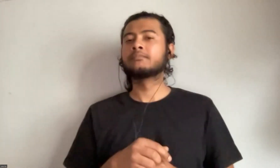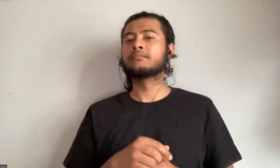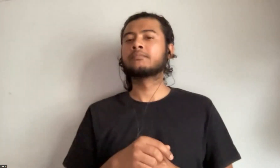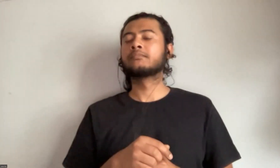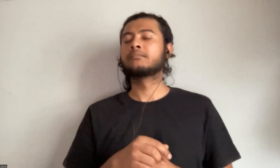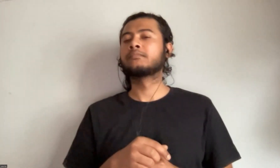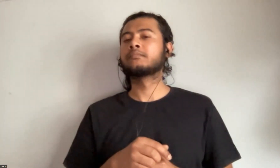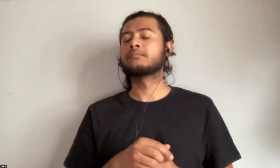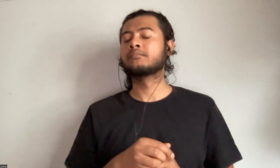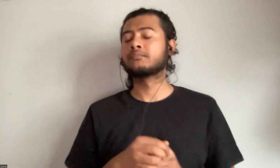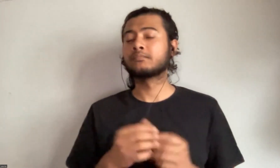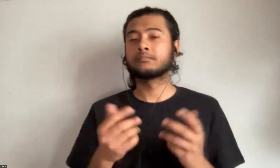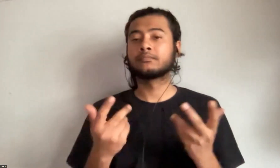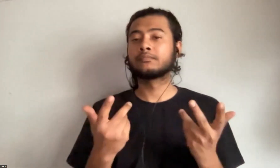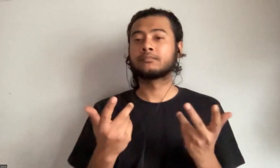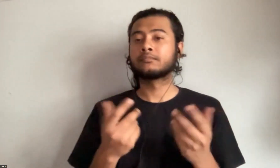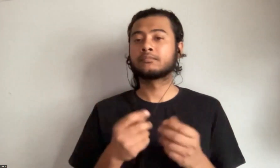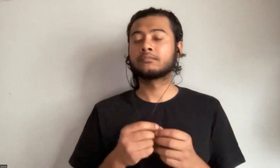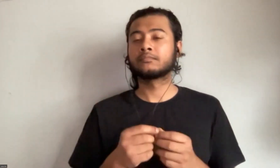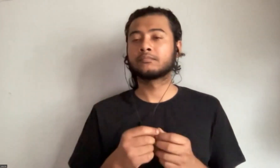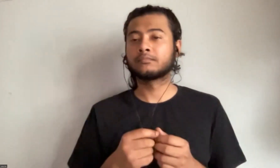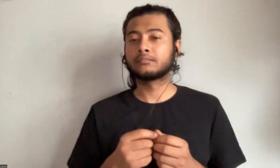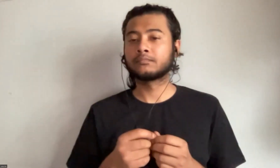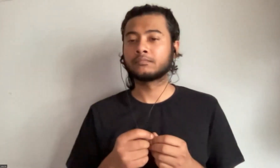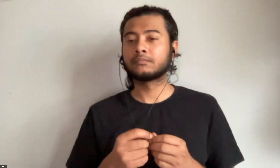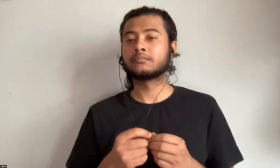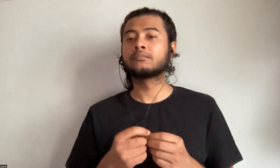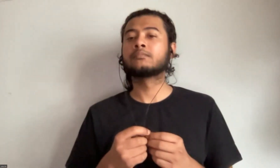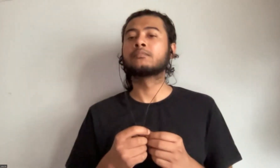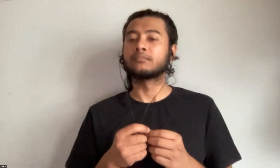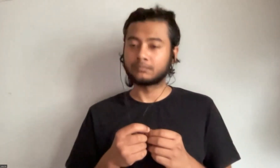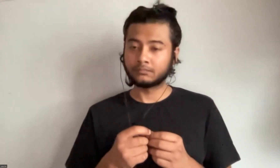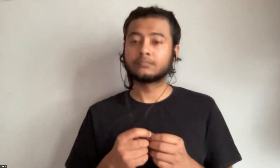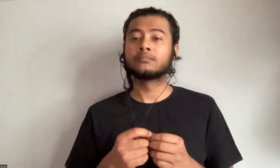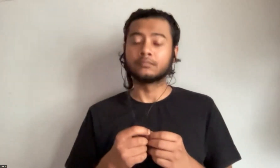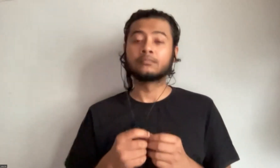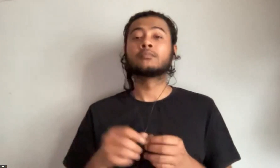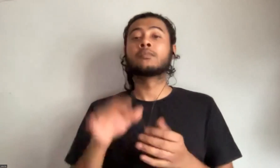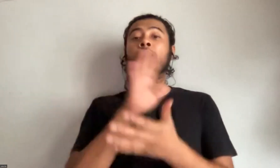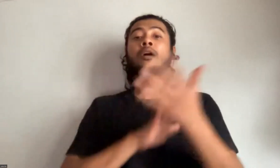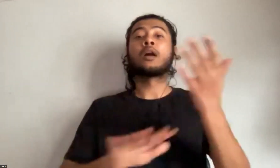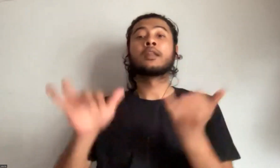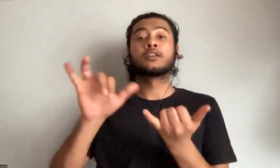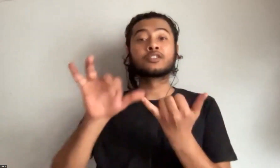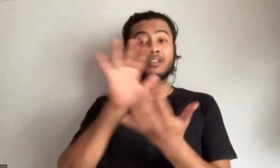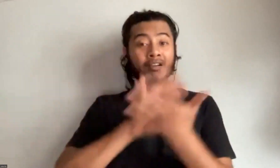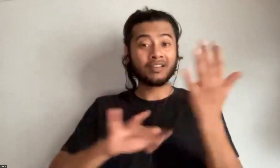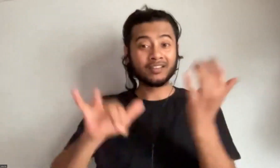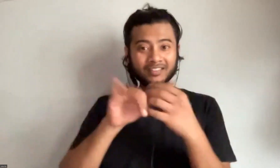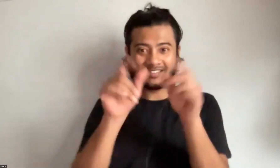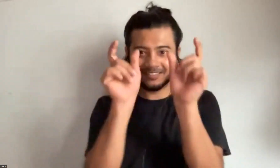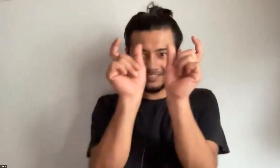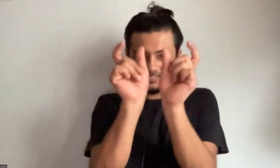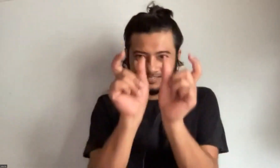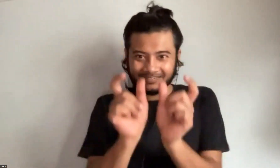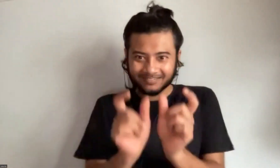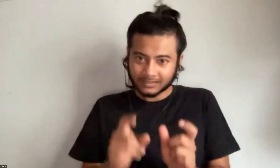of chanting God, Lord's name is given to us in the scriptures. Chaitanya Mahaprabhu himself came and recommended this process